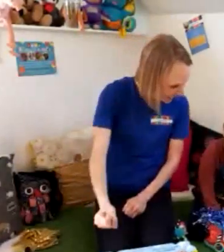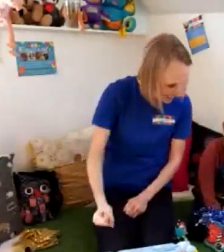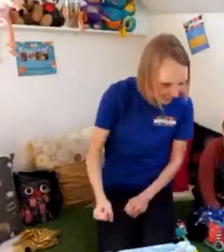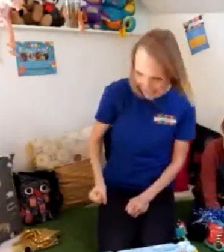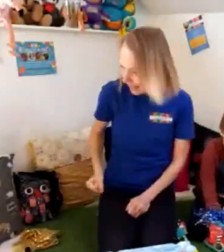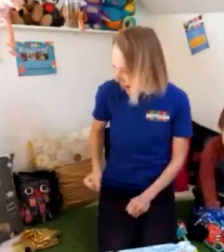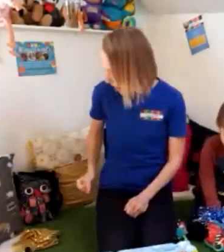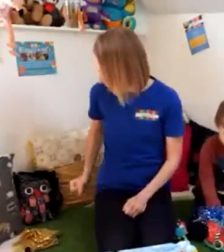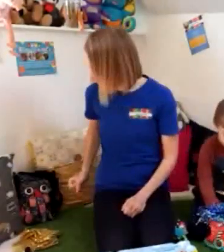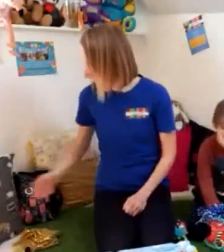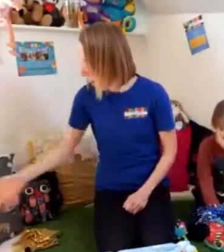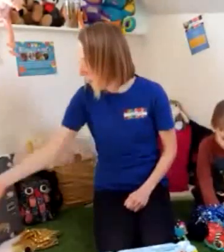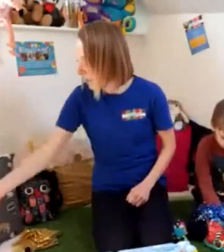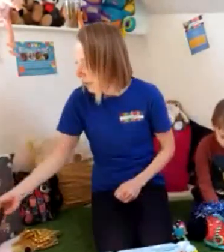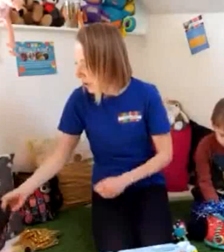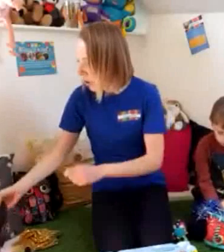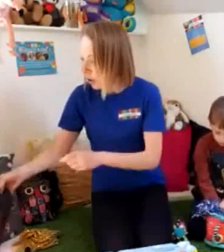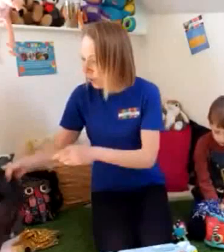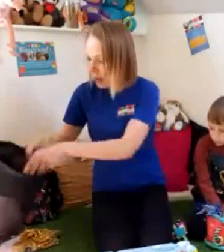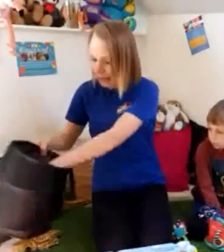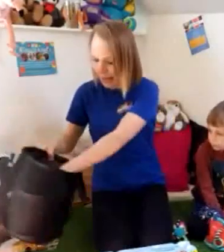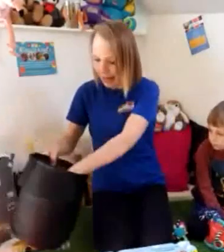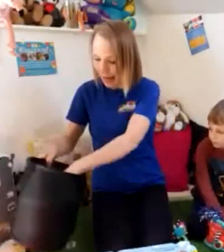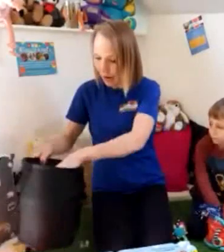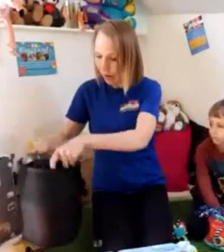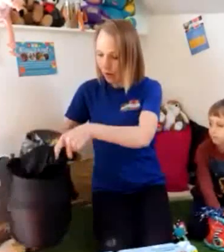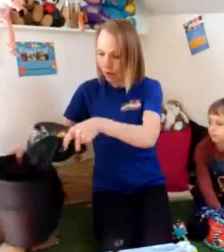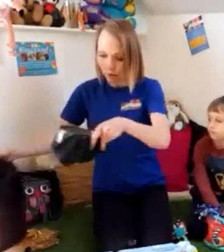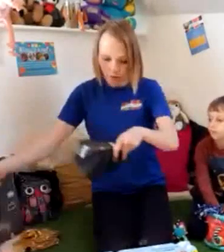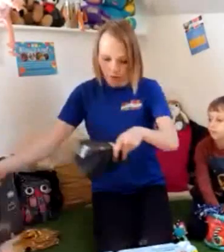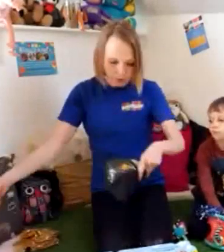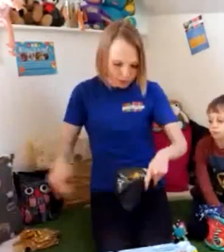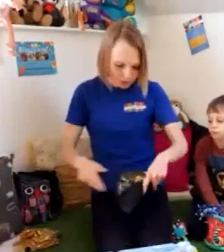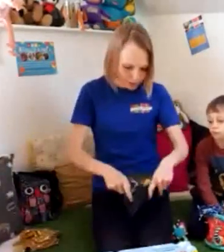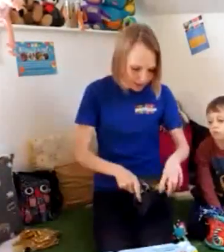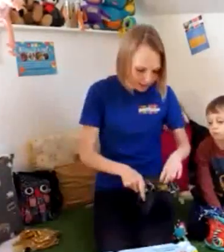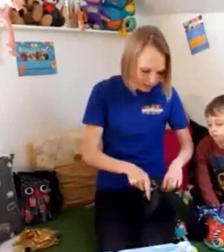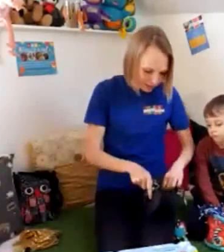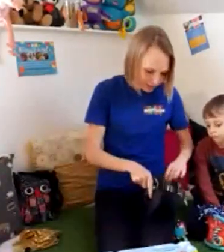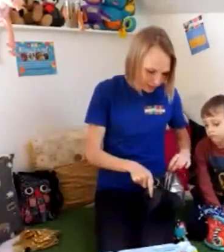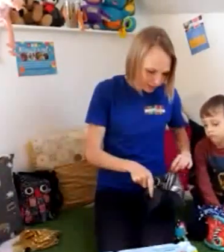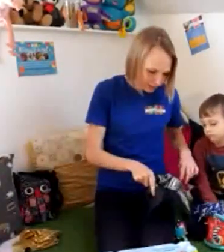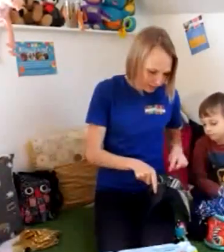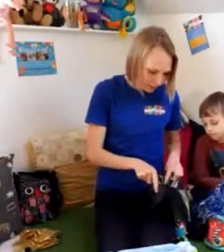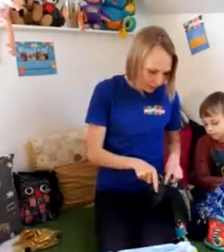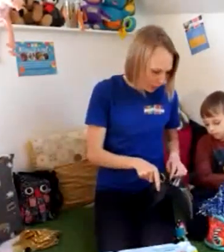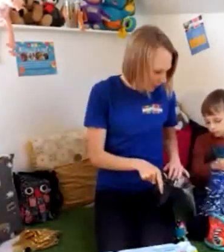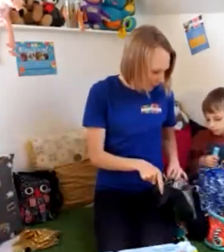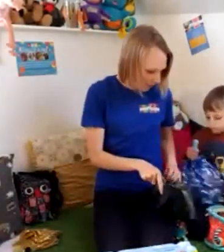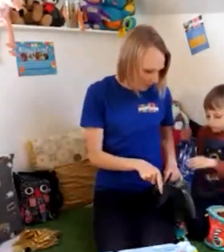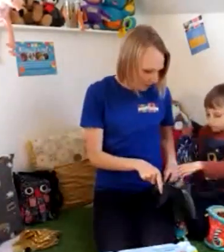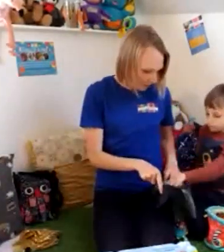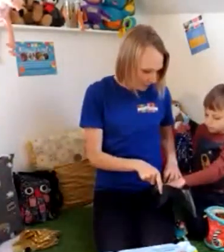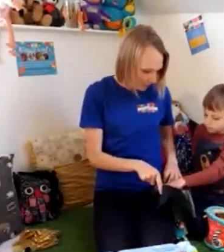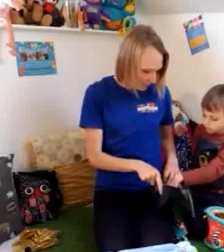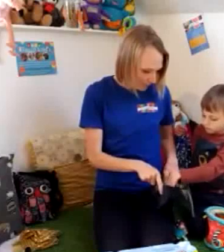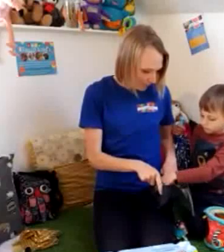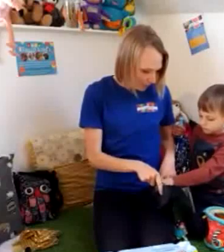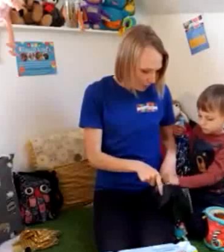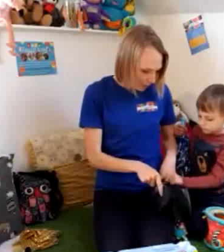clickety-clack. Okay, Havis, who have we got in here now? Who's this? Can you show that one? No, show that